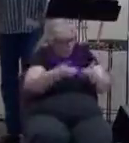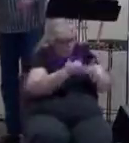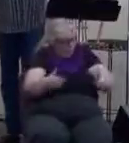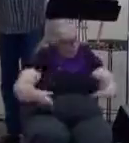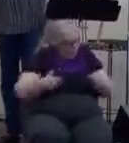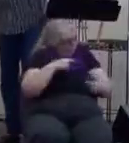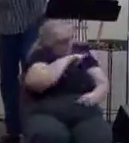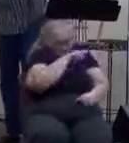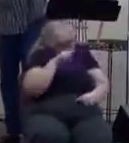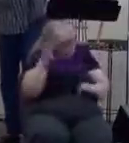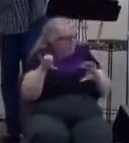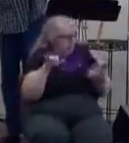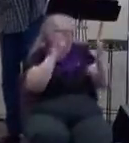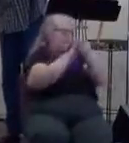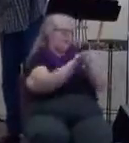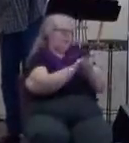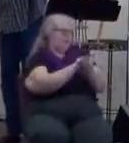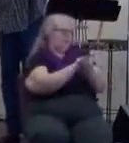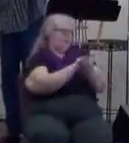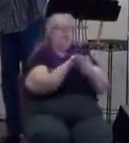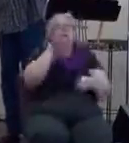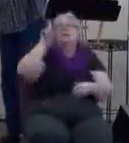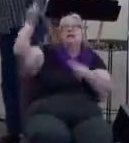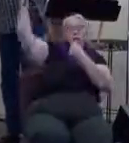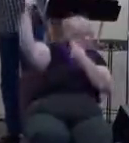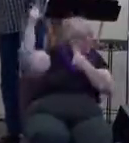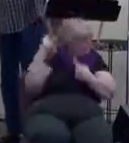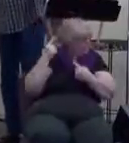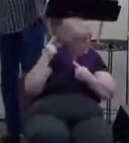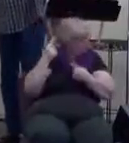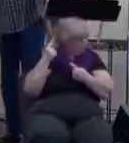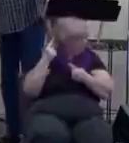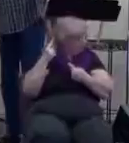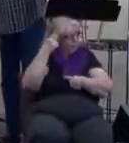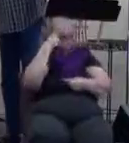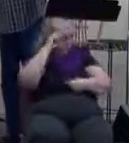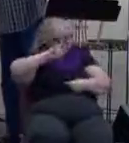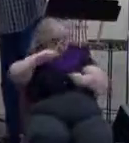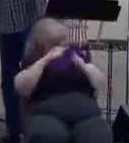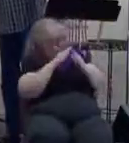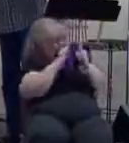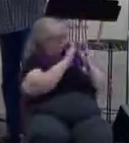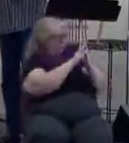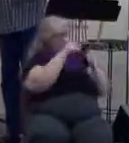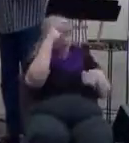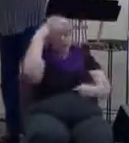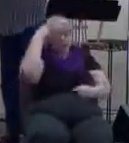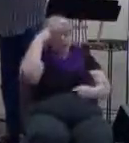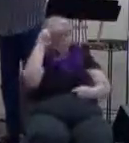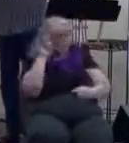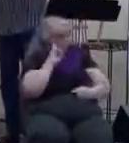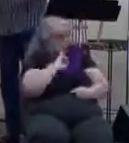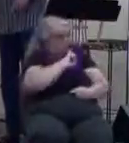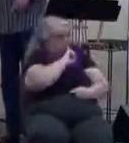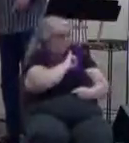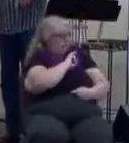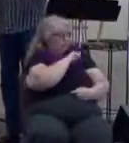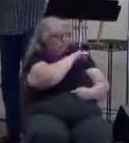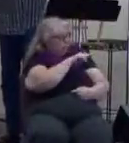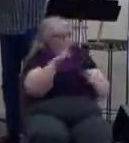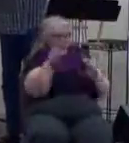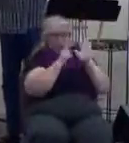did it. And he came for Jerusalem. for Israel. And you guys are